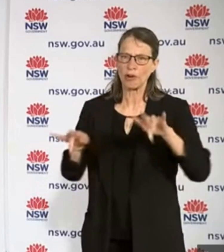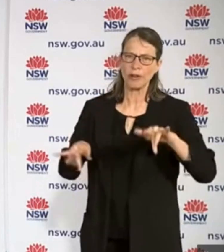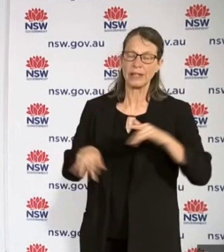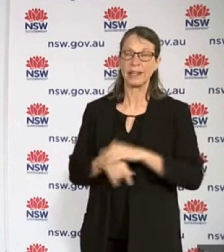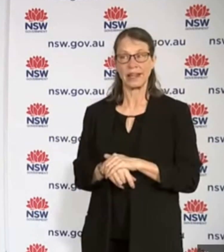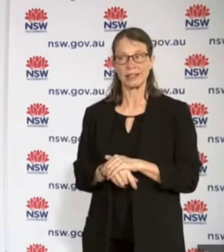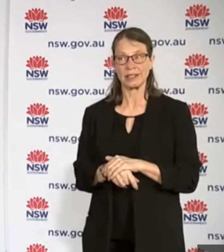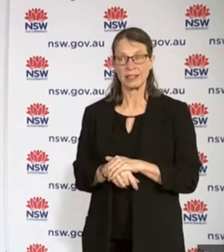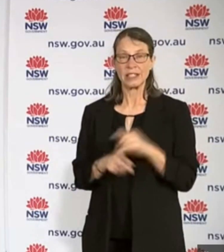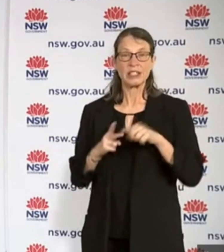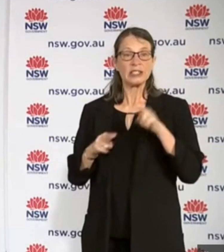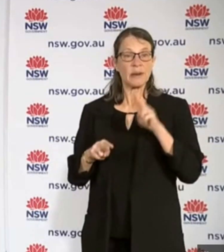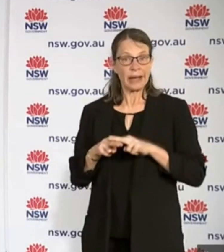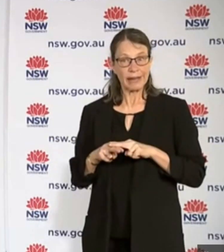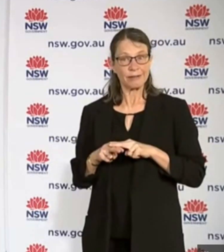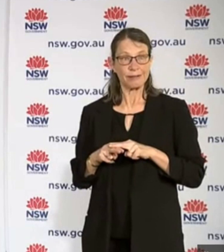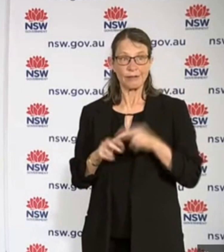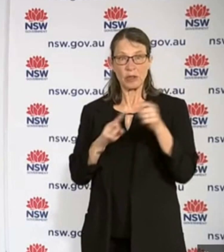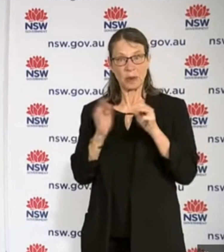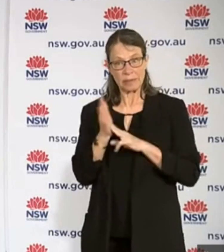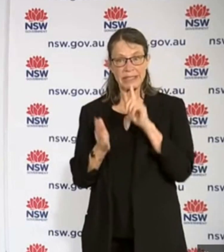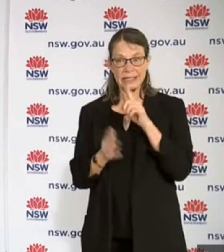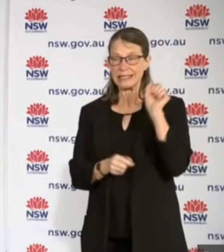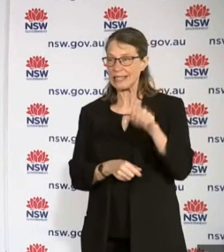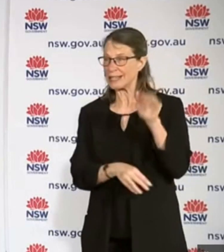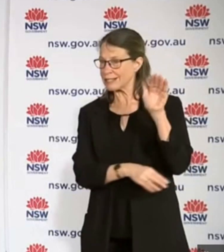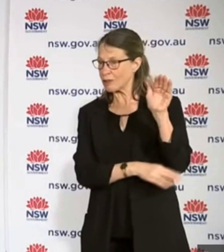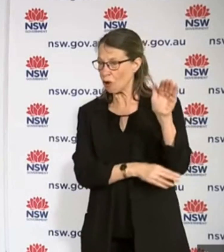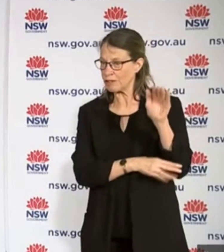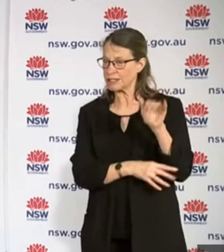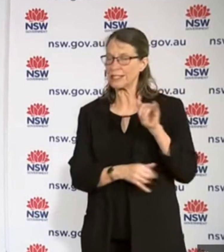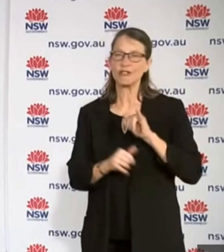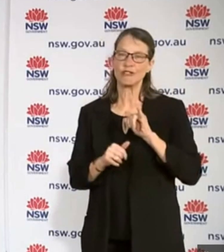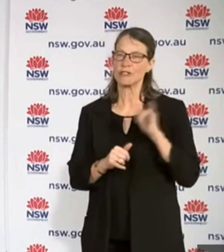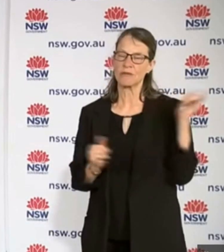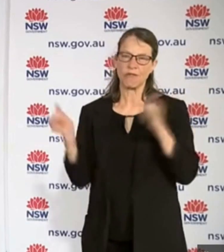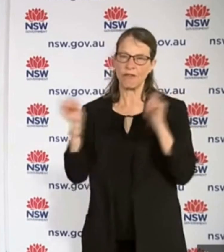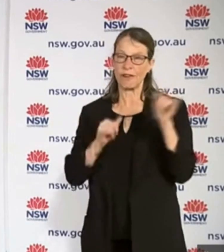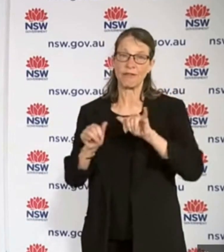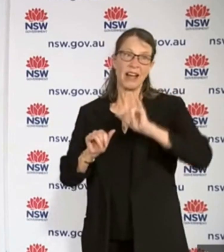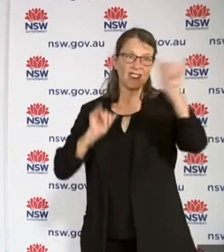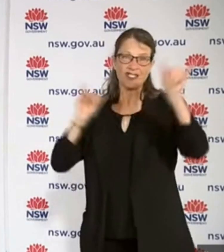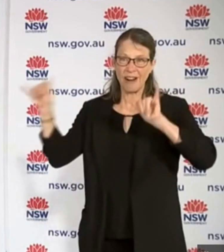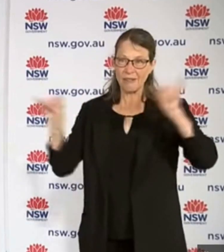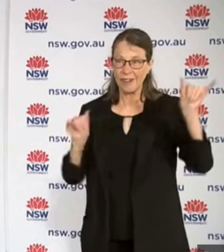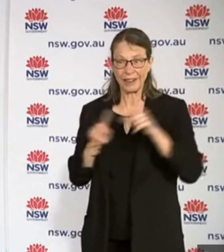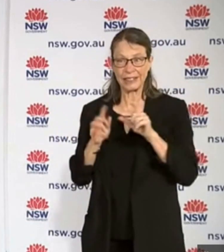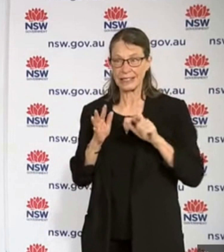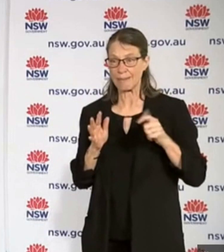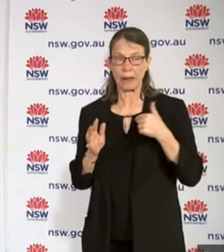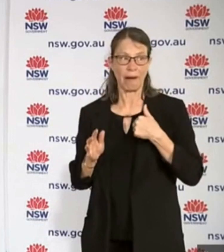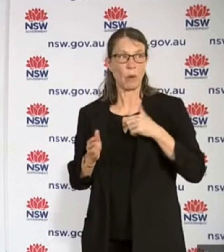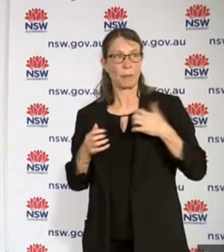to international travel in December, we will be absolutely thrilled with that. But I'll also be equally thrilled if the leaders of